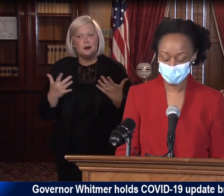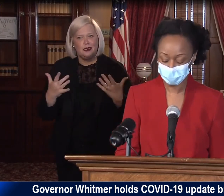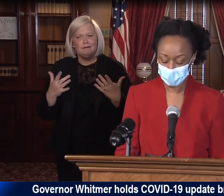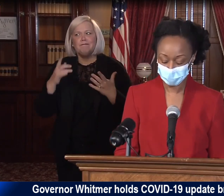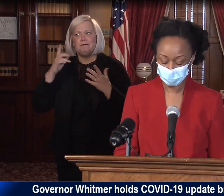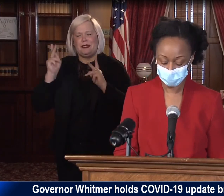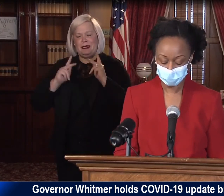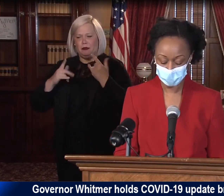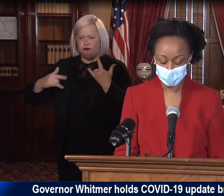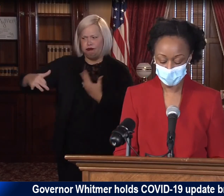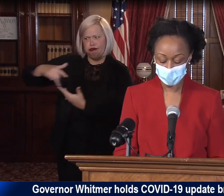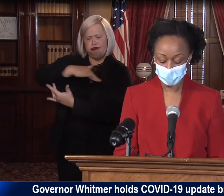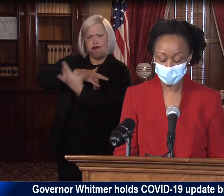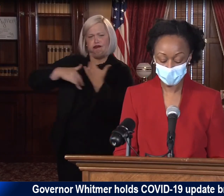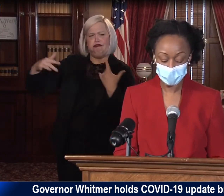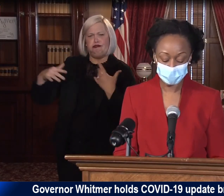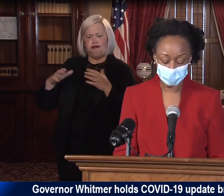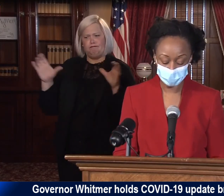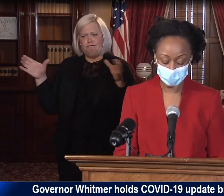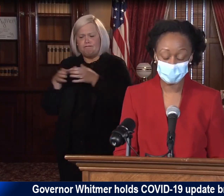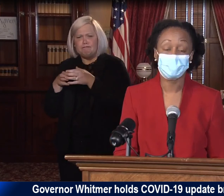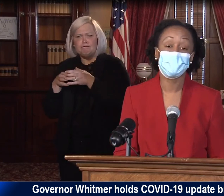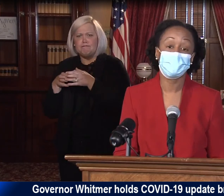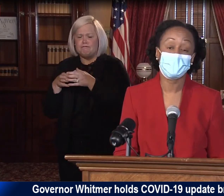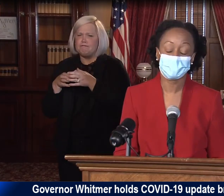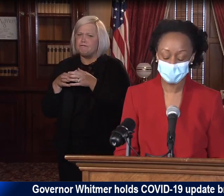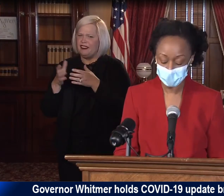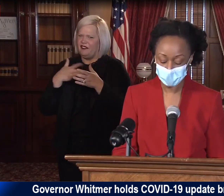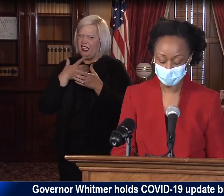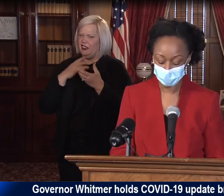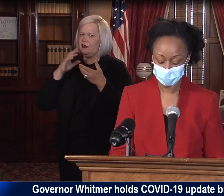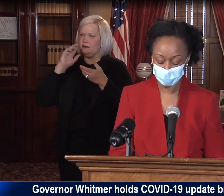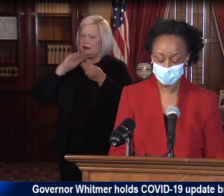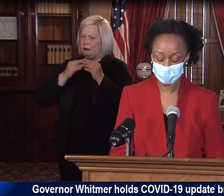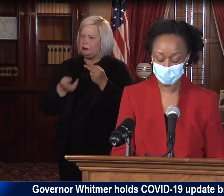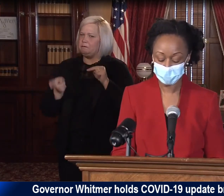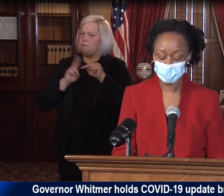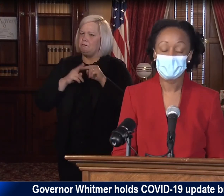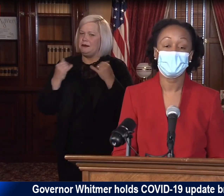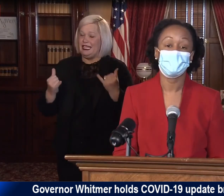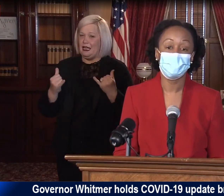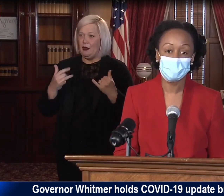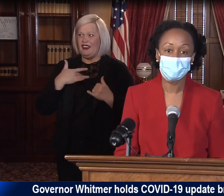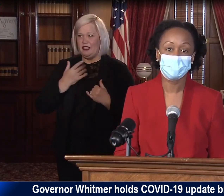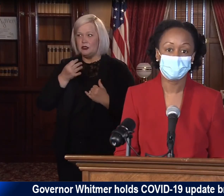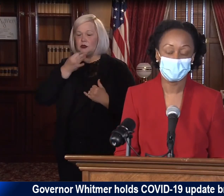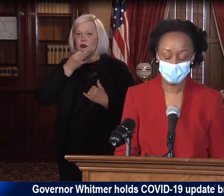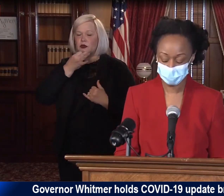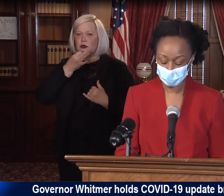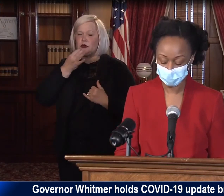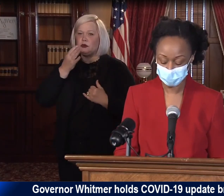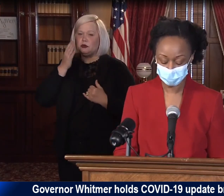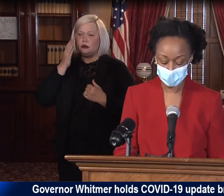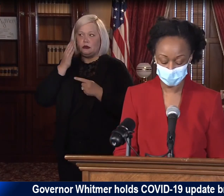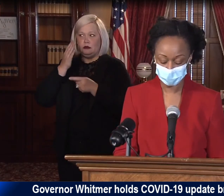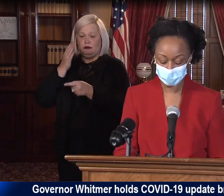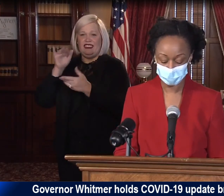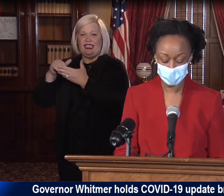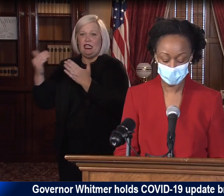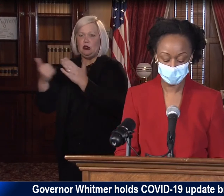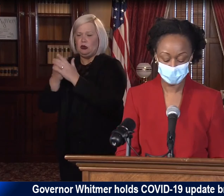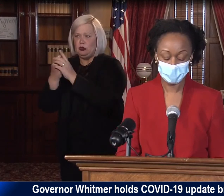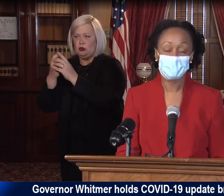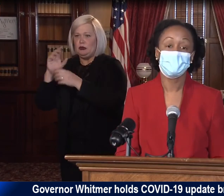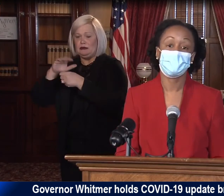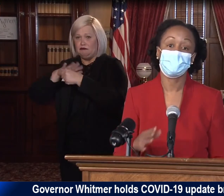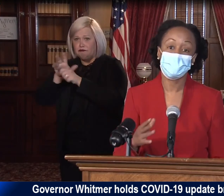the results of that. And I'm very concerned that it's only a matter of time until we see a new variant of this virus